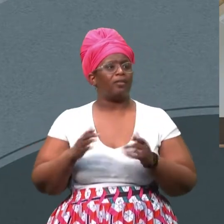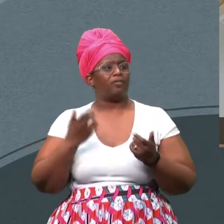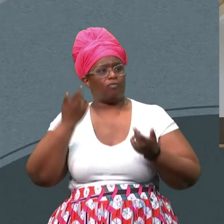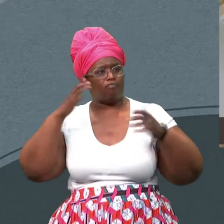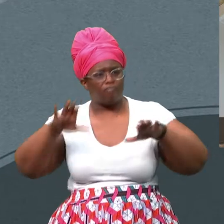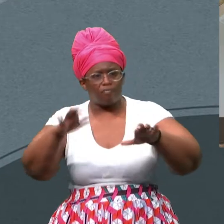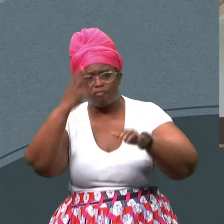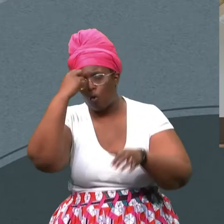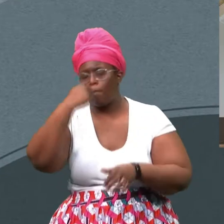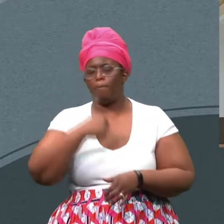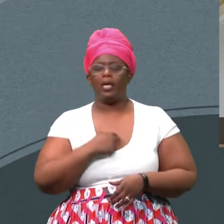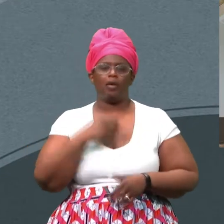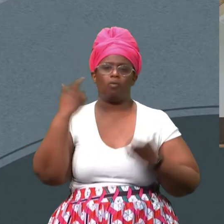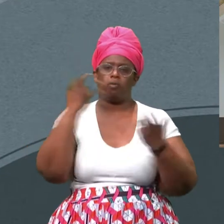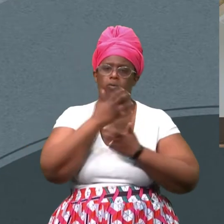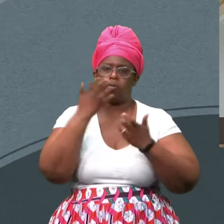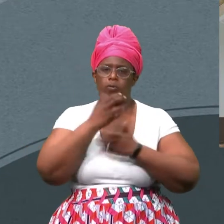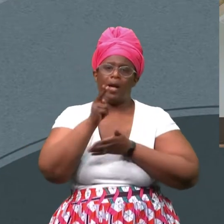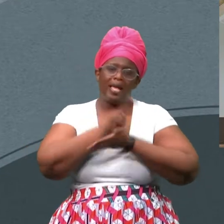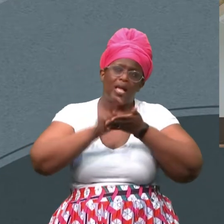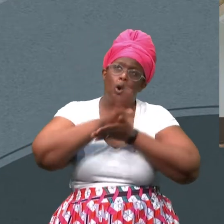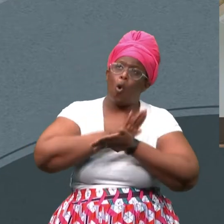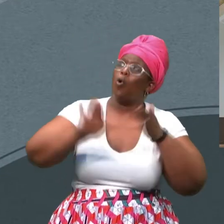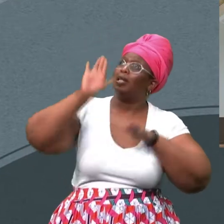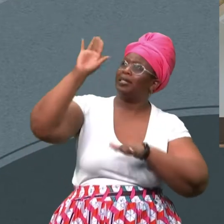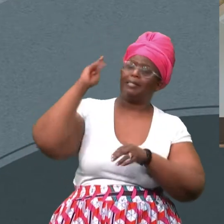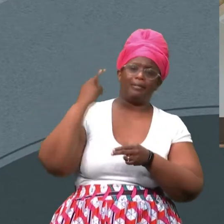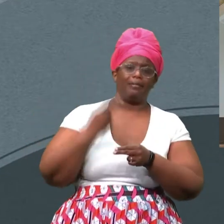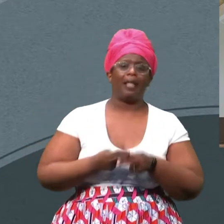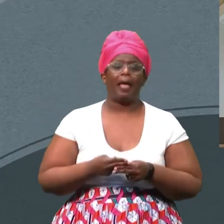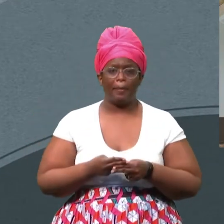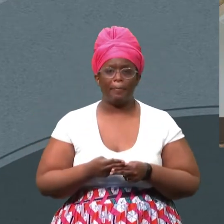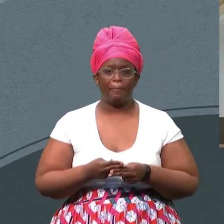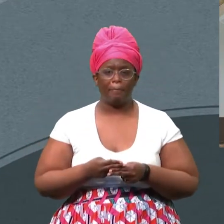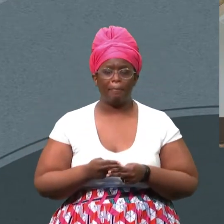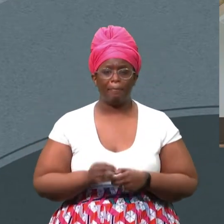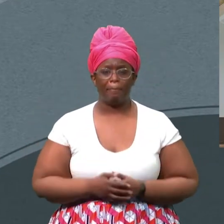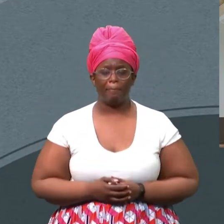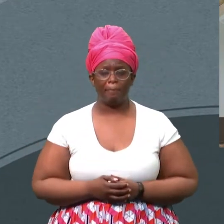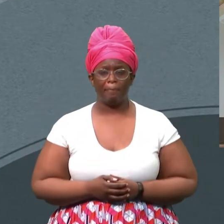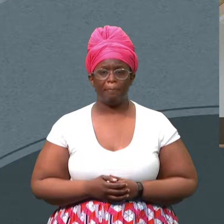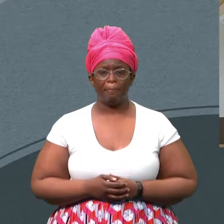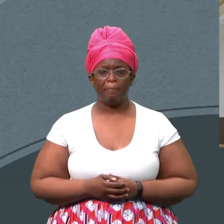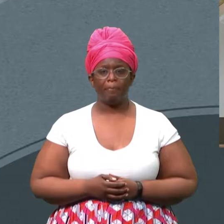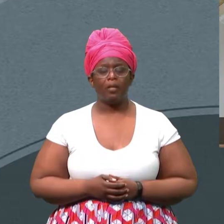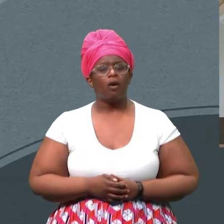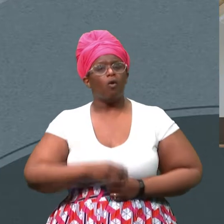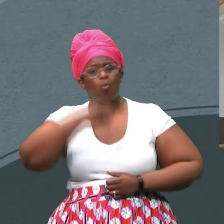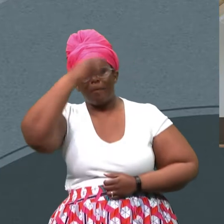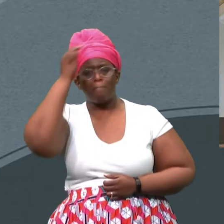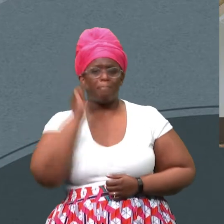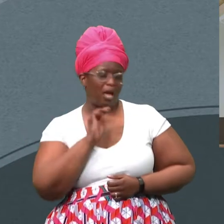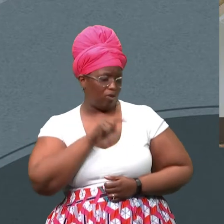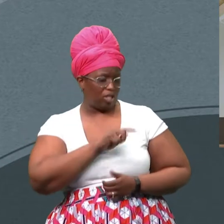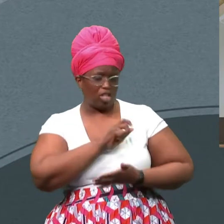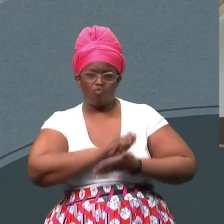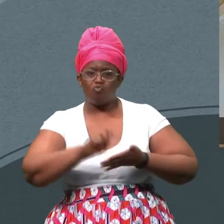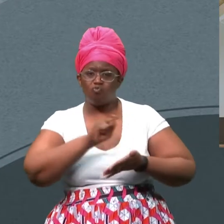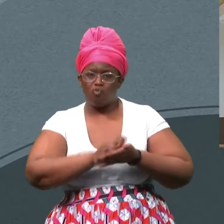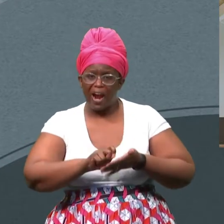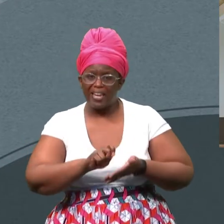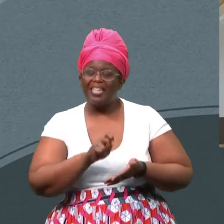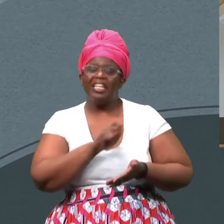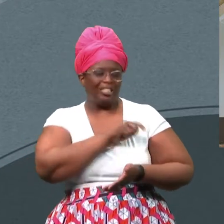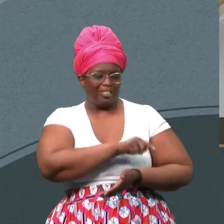holy, woo-hoo, is his name. See, what she writes is something she has